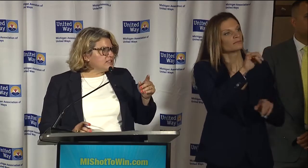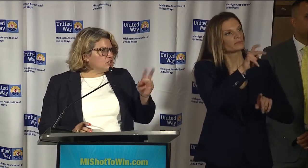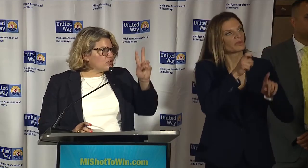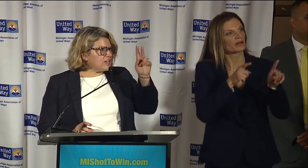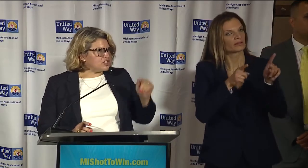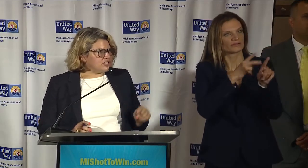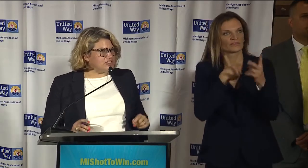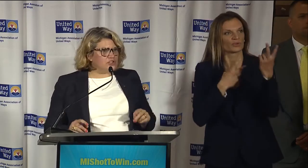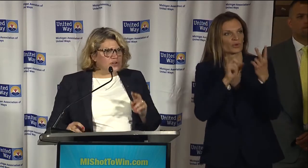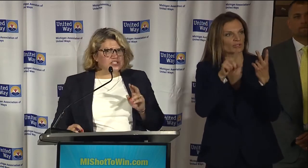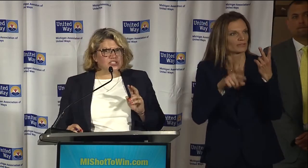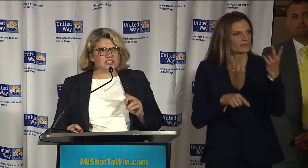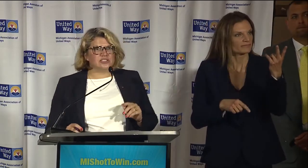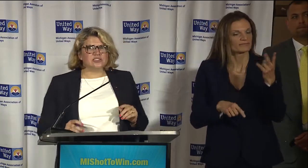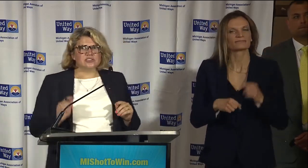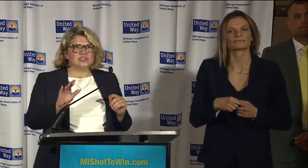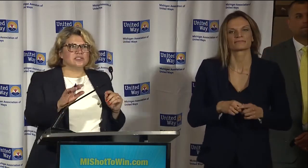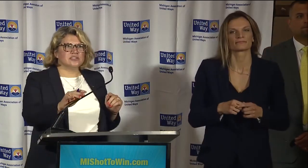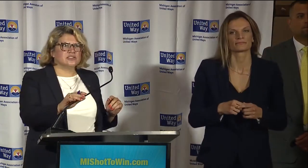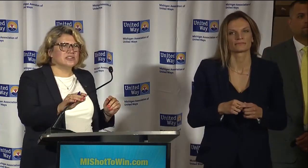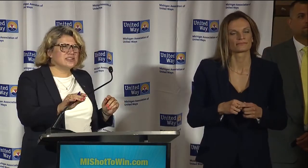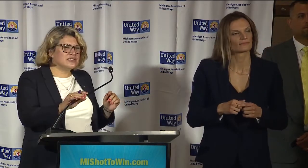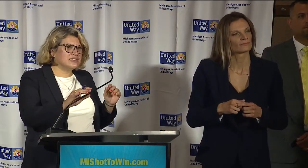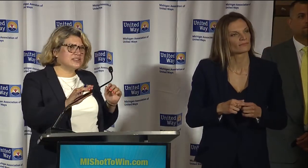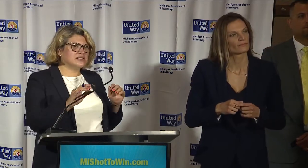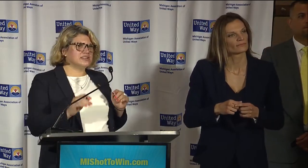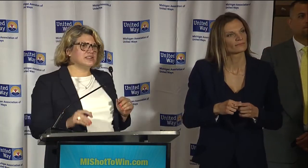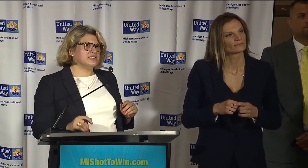Nolan, 2 questions.